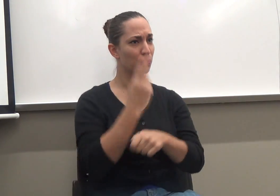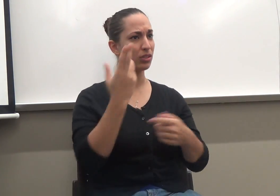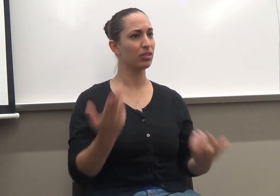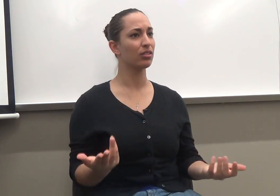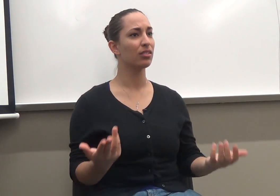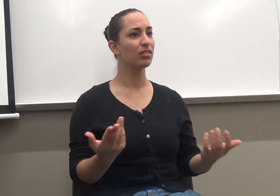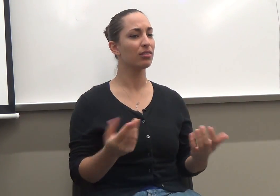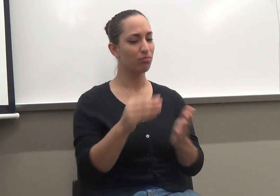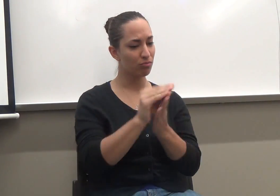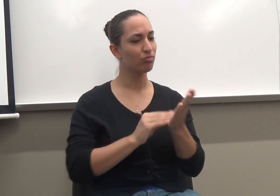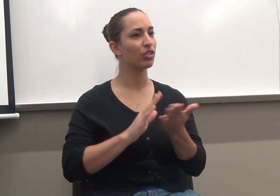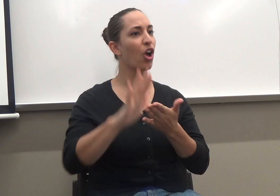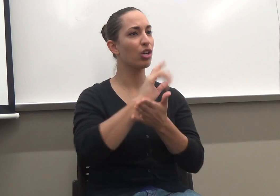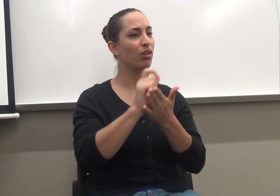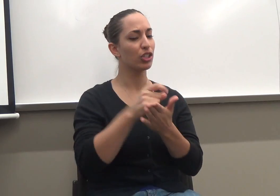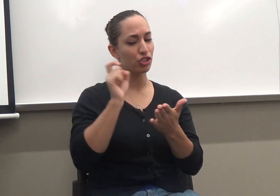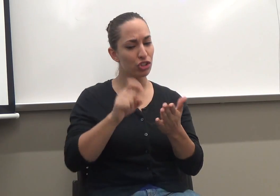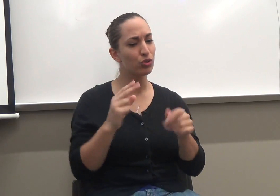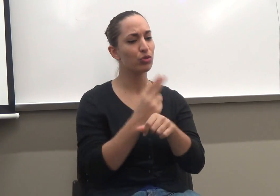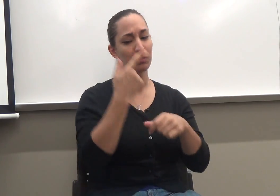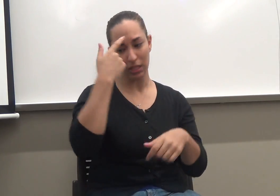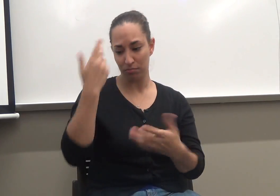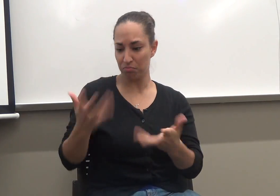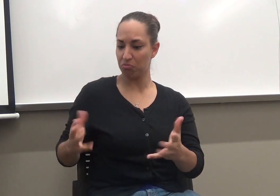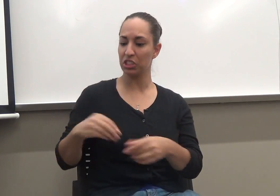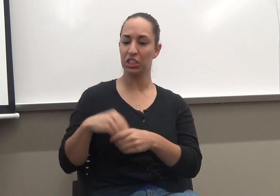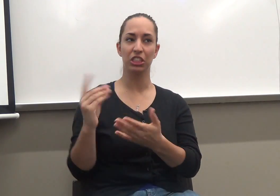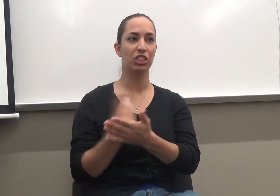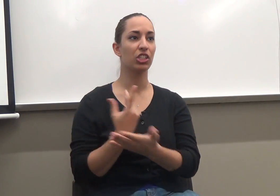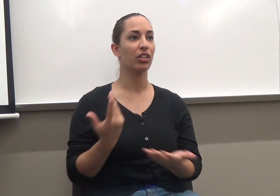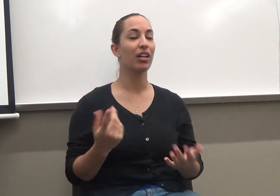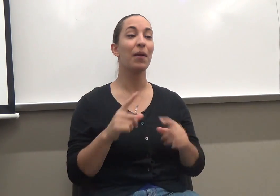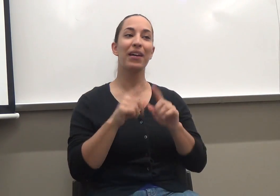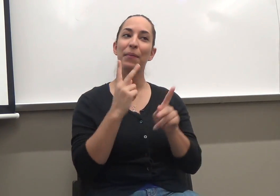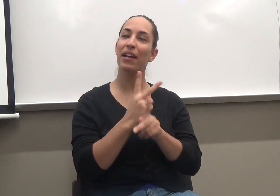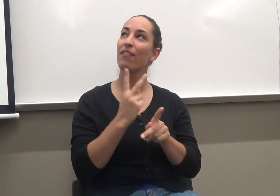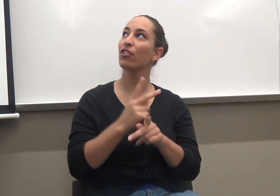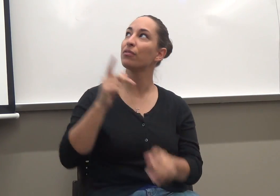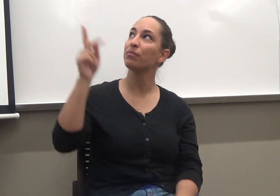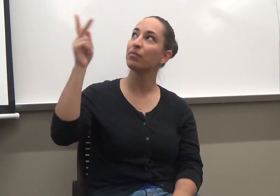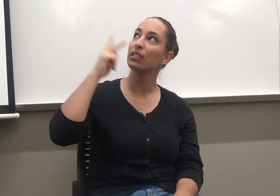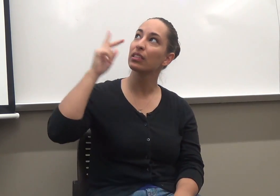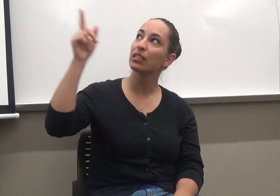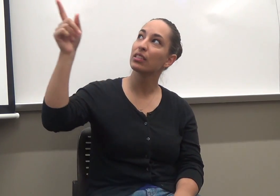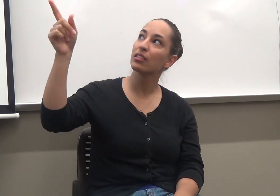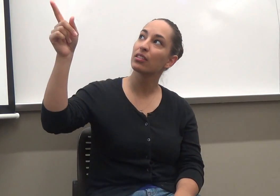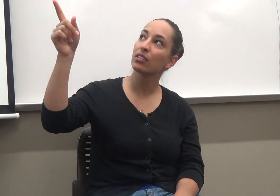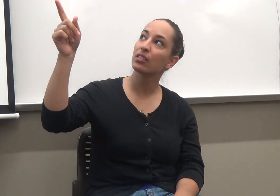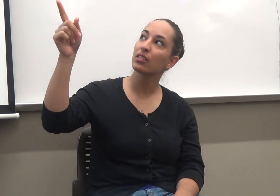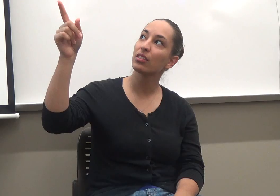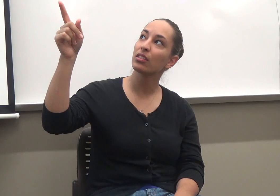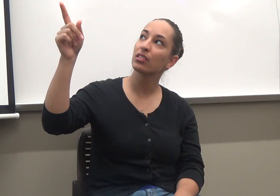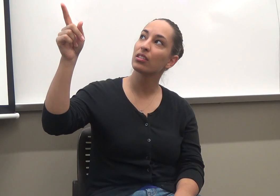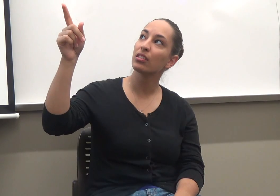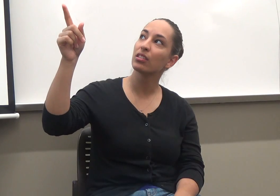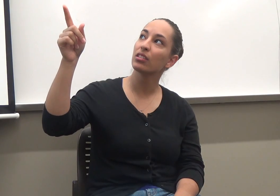Be careful, because you see where the first word in both of